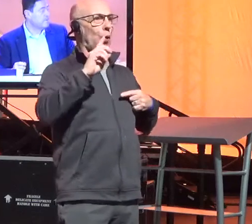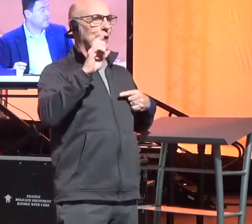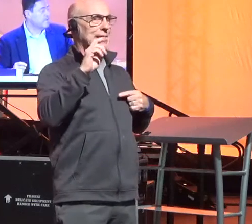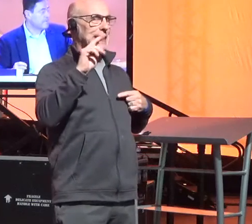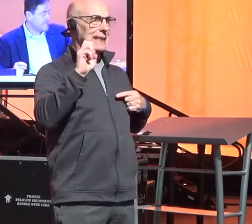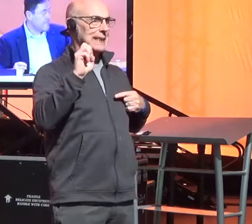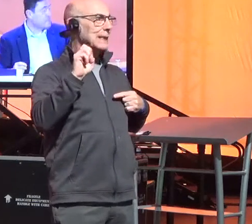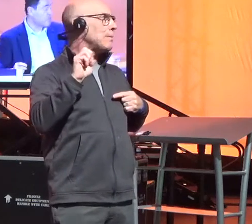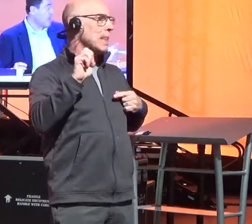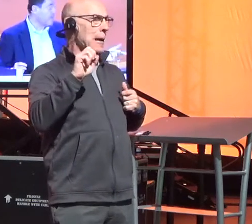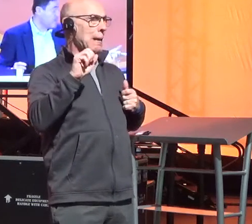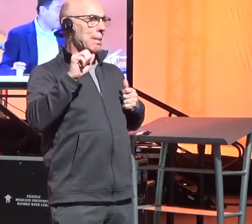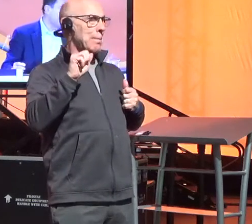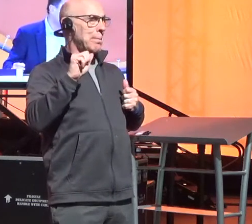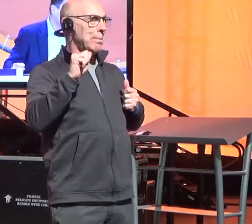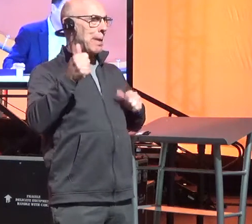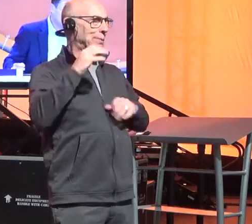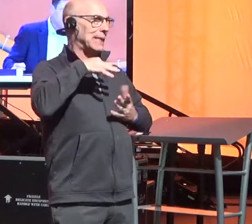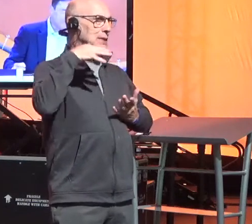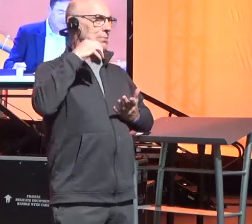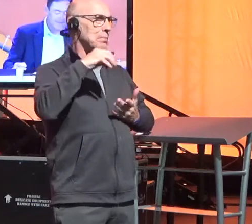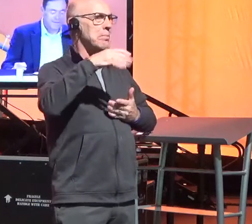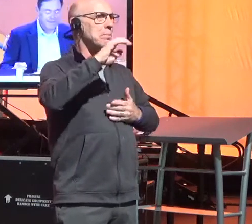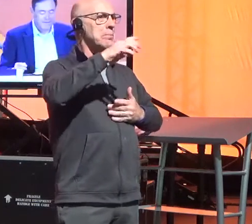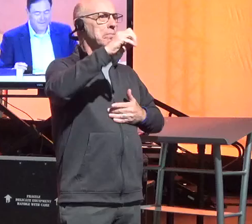Baptism. That's the one I was thinking. Yes.